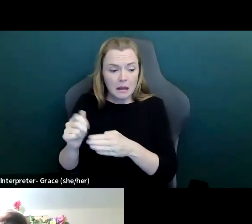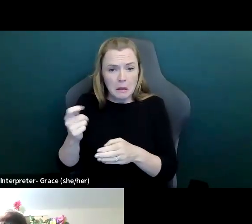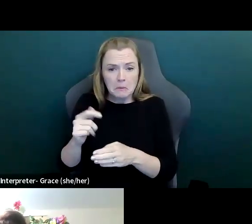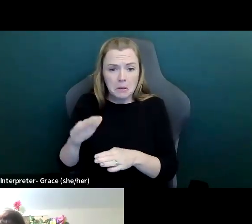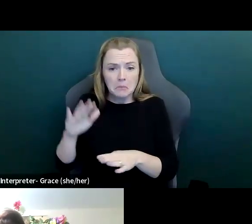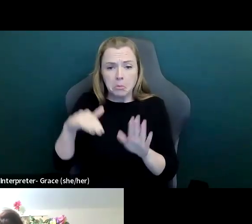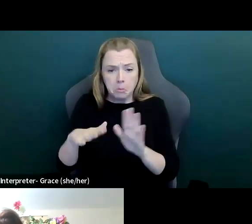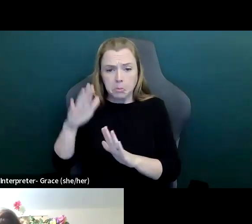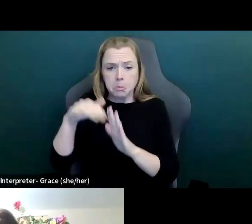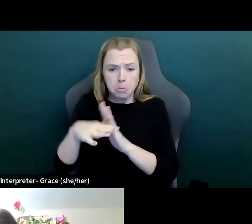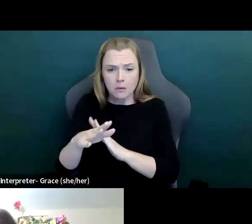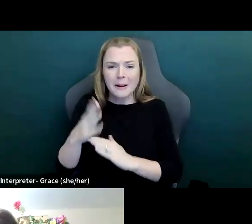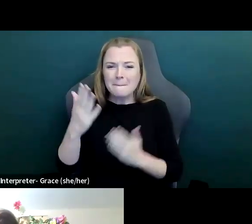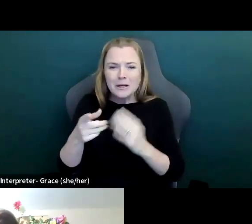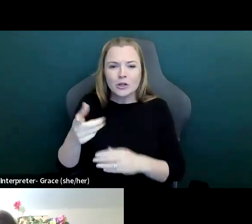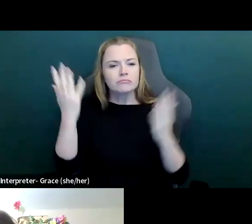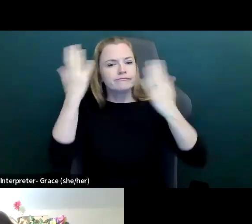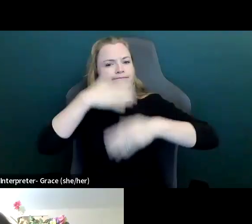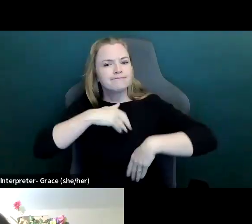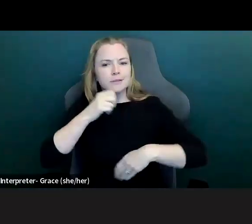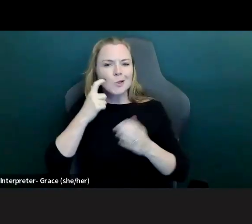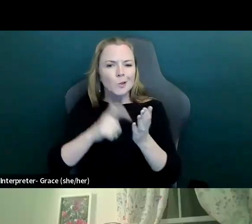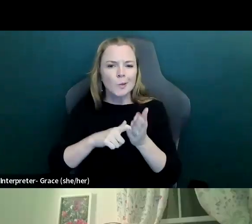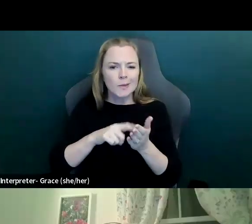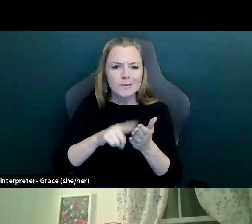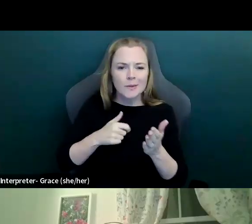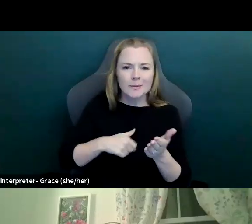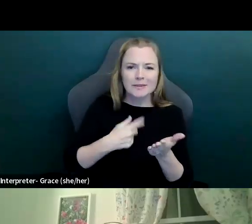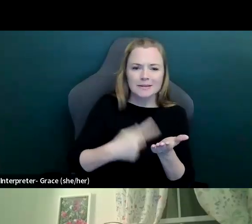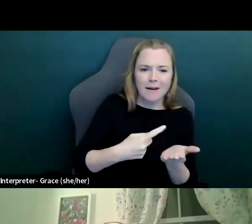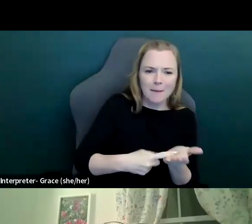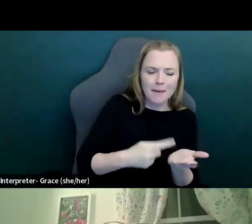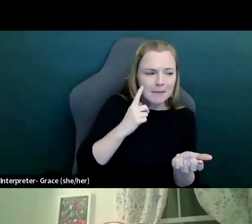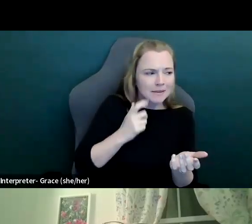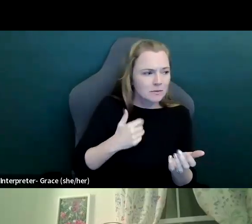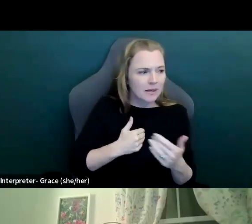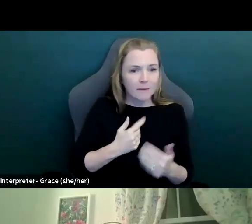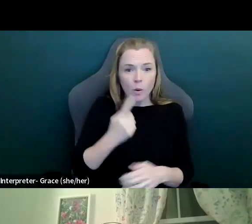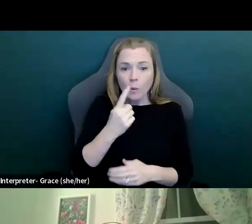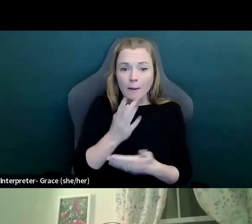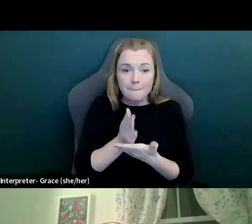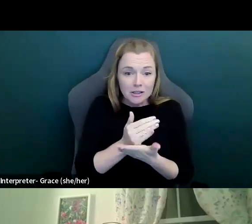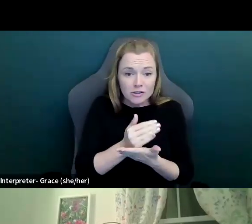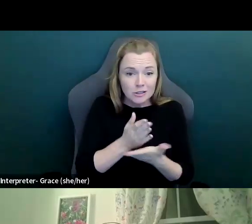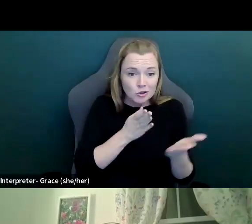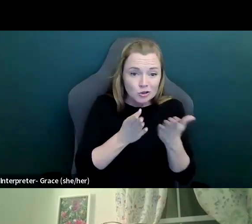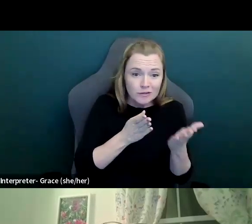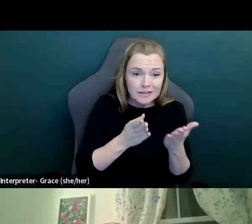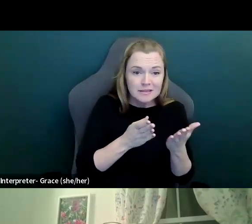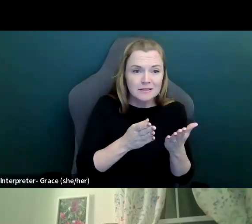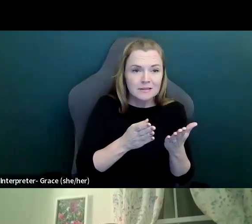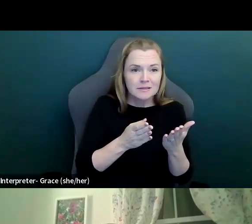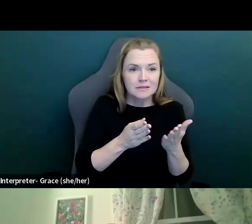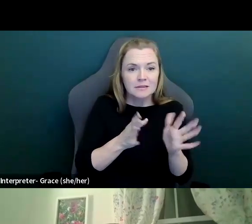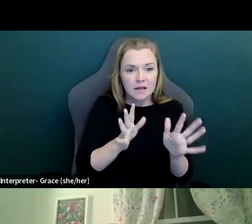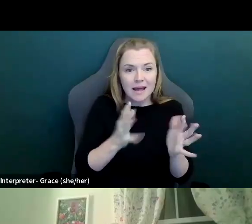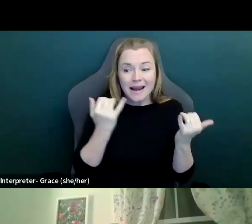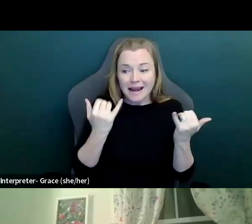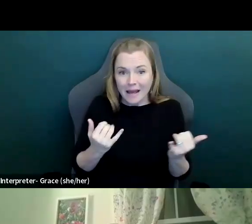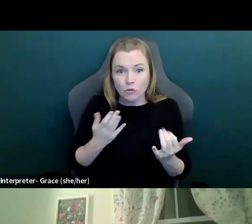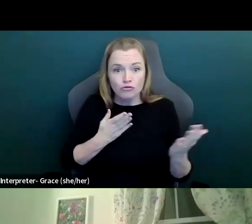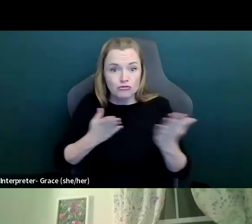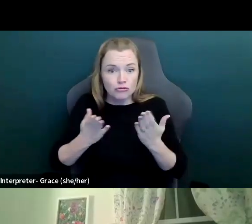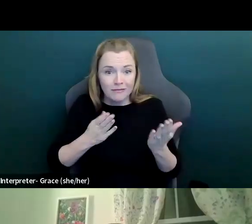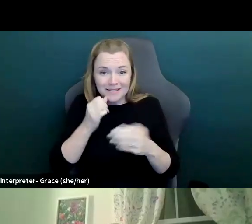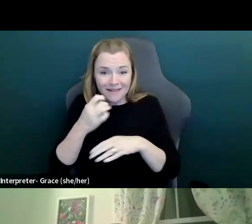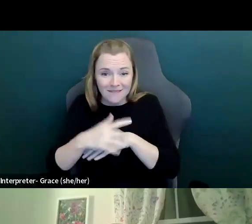are talking about, because we went from having one budget or a service, and now that service may not be available, or as